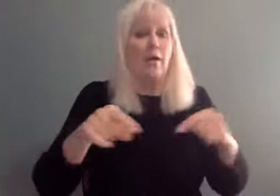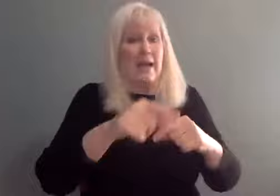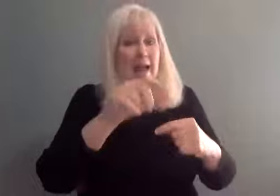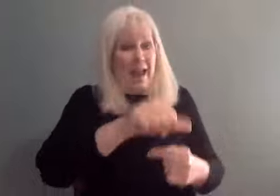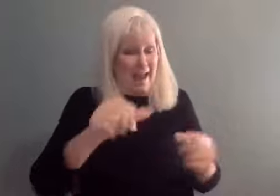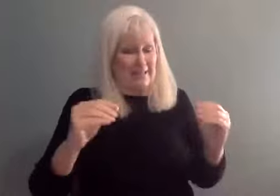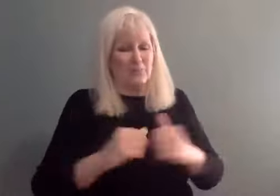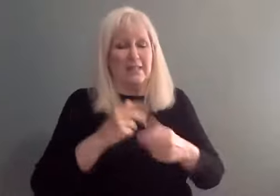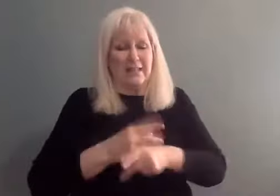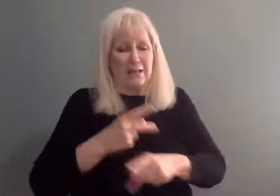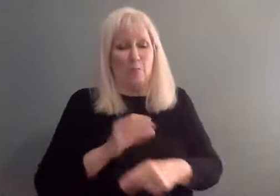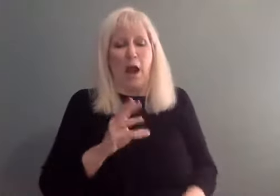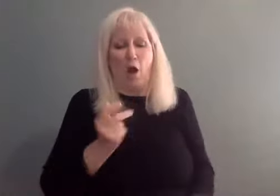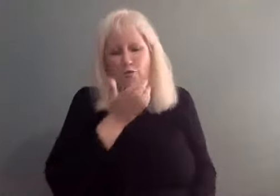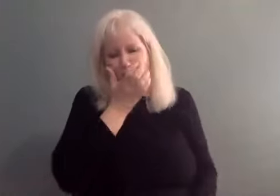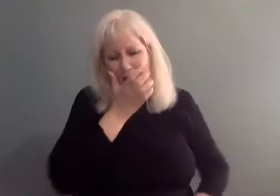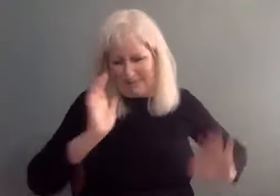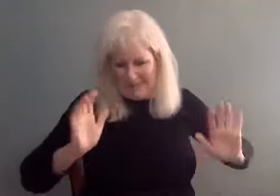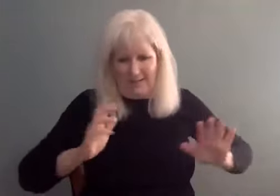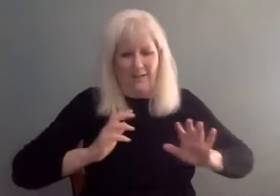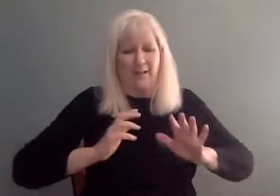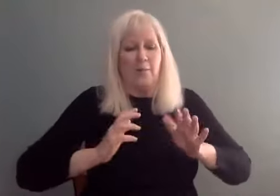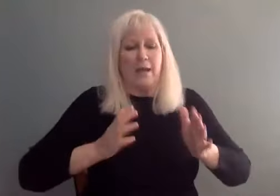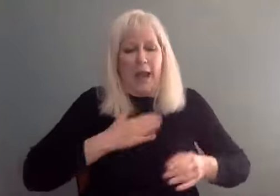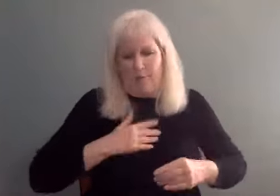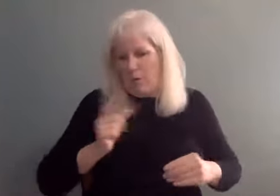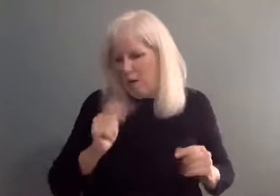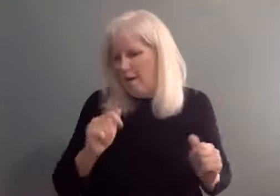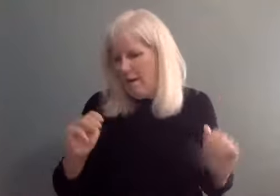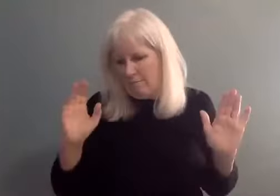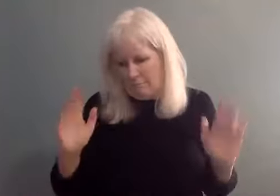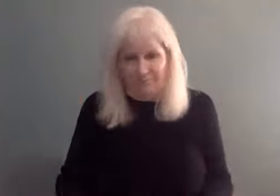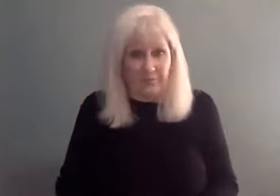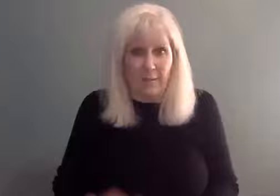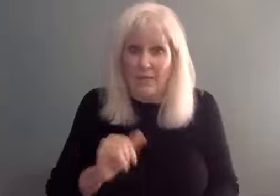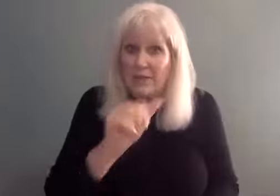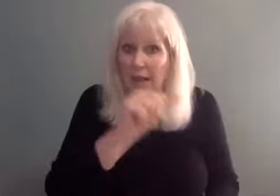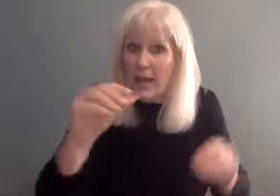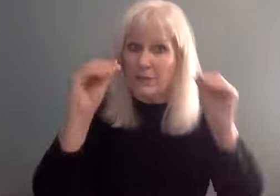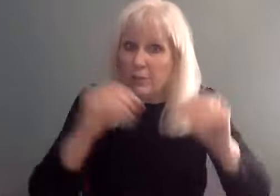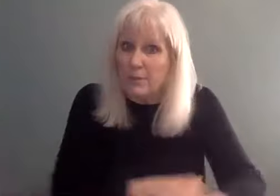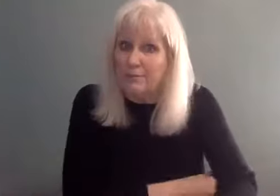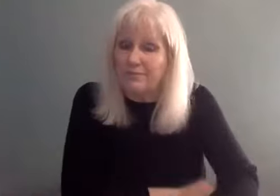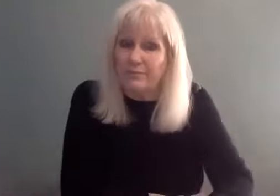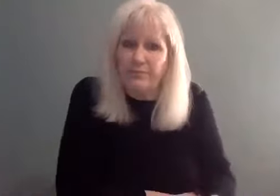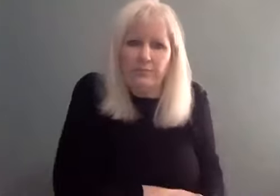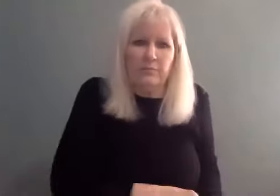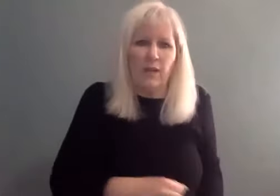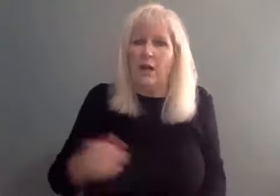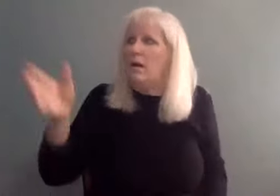That little seed doesn't know where it's going. It just knows it's going somewhere. But it gets God's love. It gets the tears that we have to cry on the